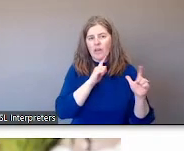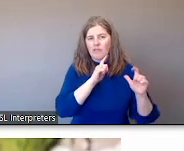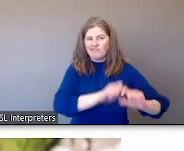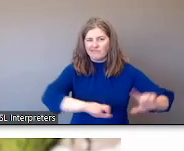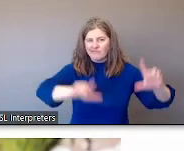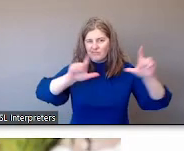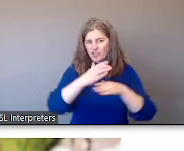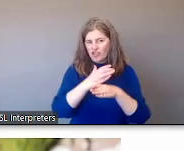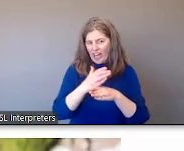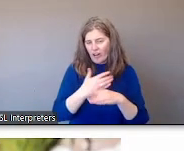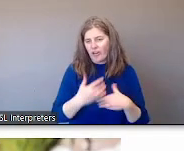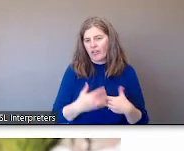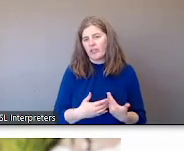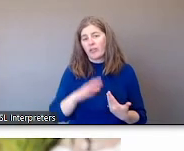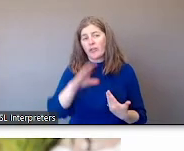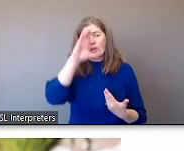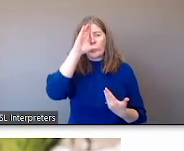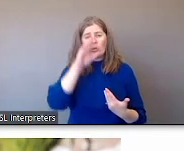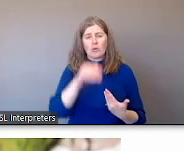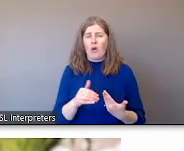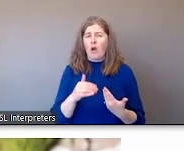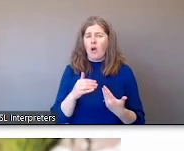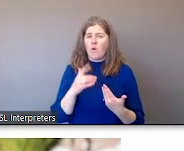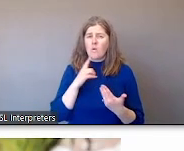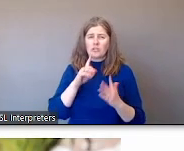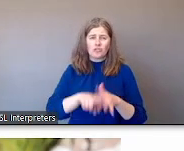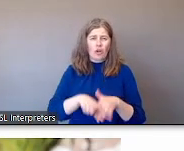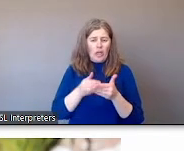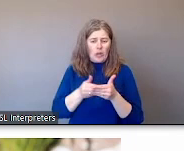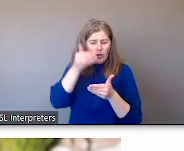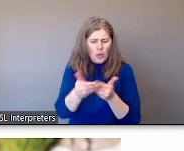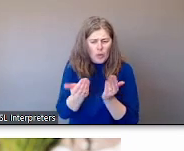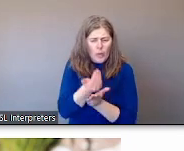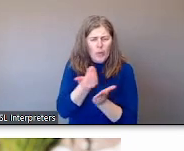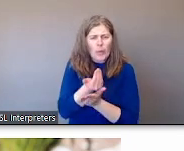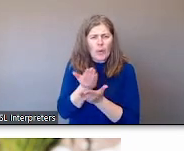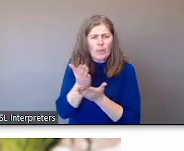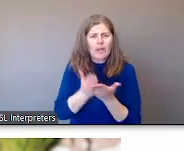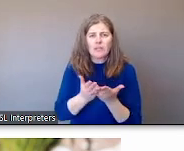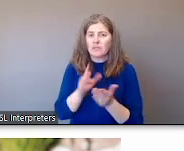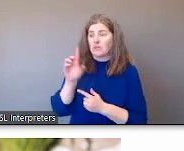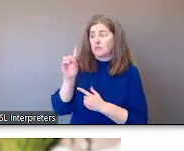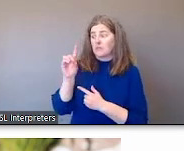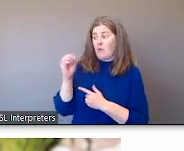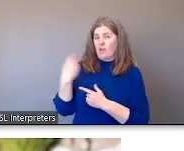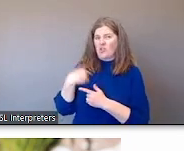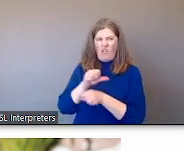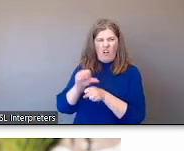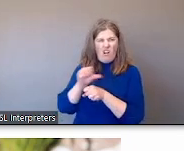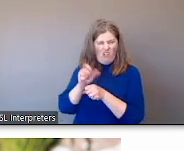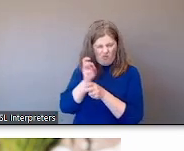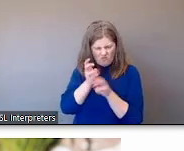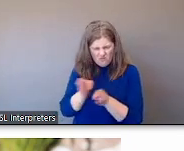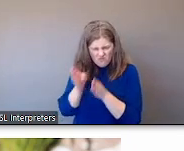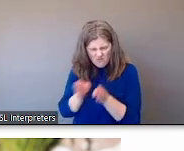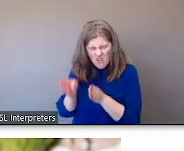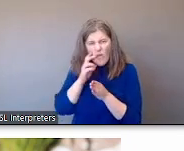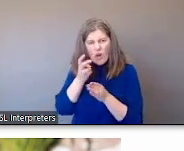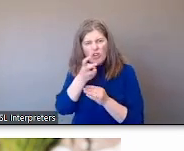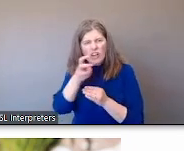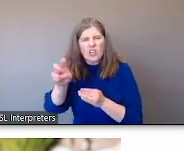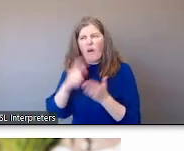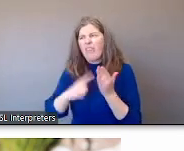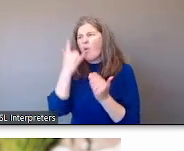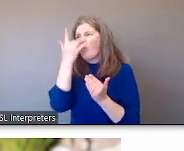But, we're getting into a new stage of the pandemic. DOH is hard at work planning that transition to a